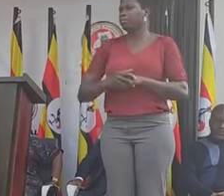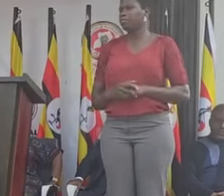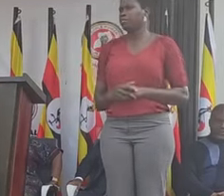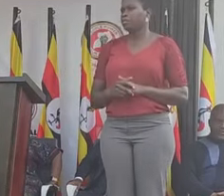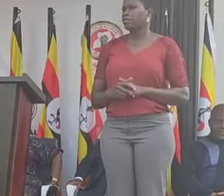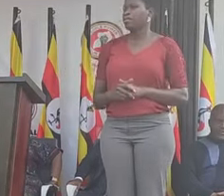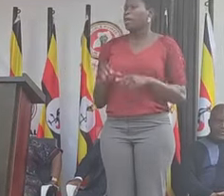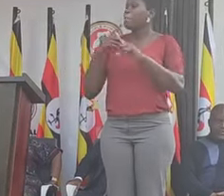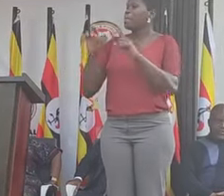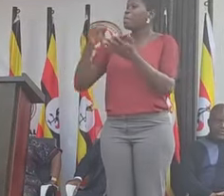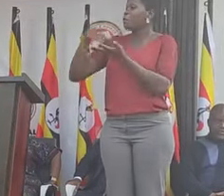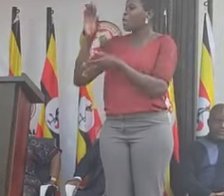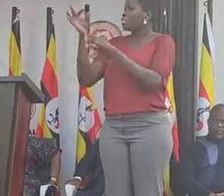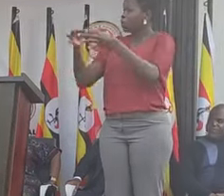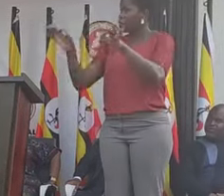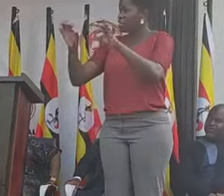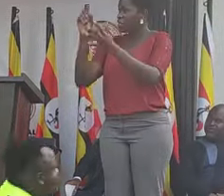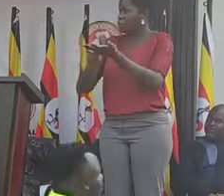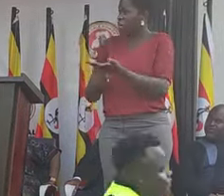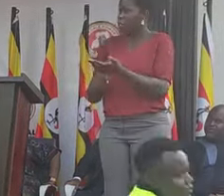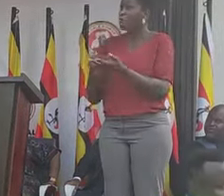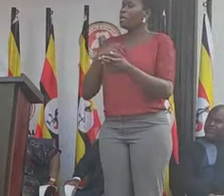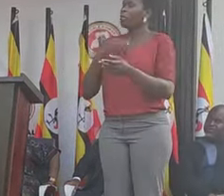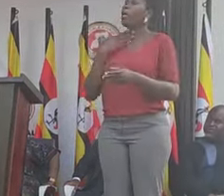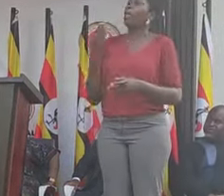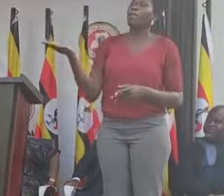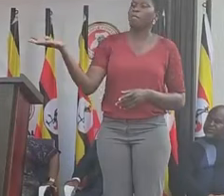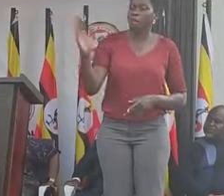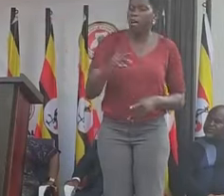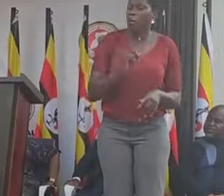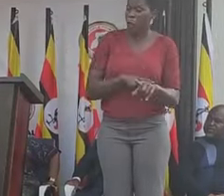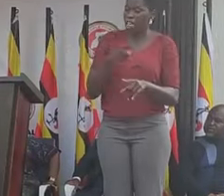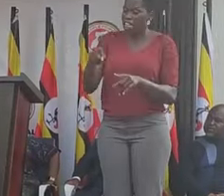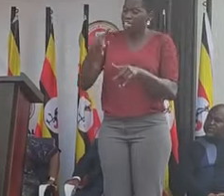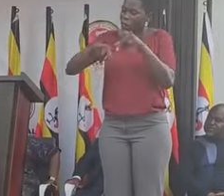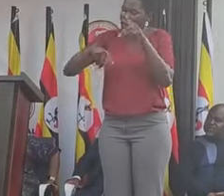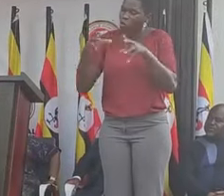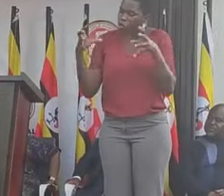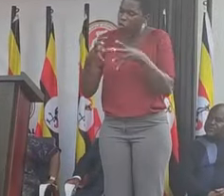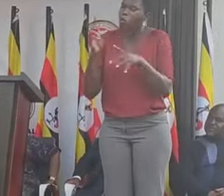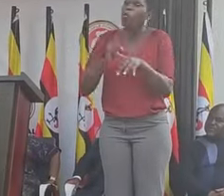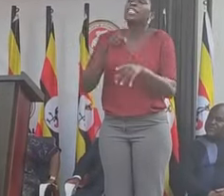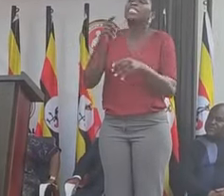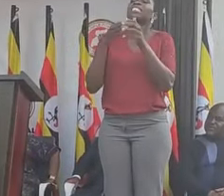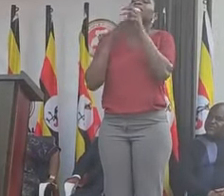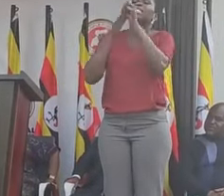Most importantly njagala nkomewo wano nga kino ky'ekibiina ekikulembera Uganda.